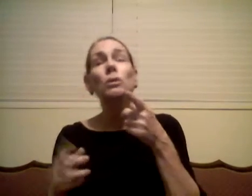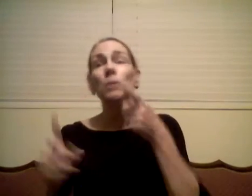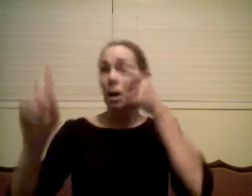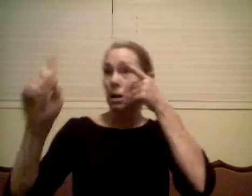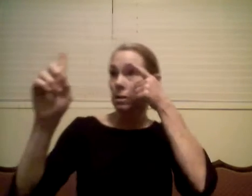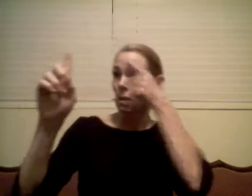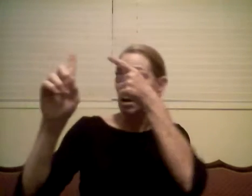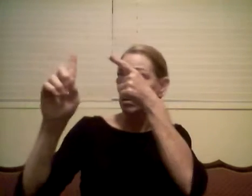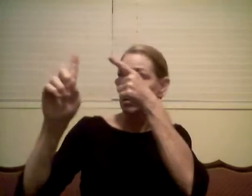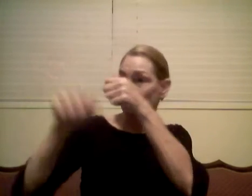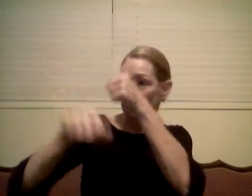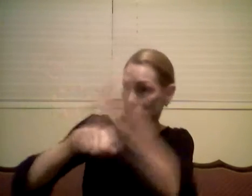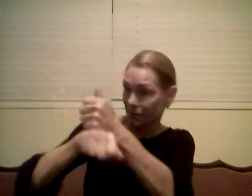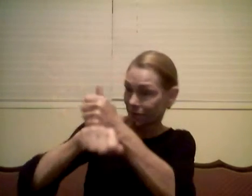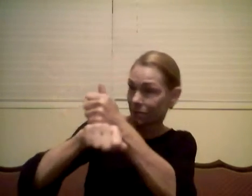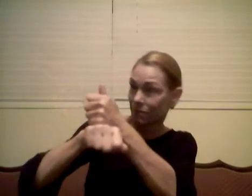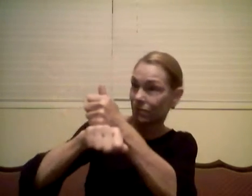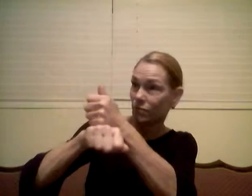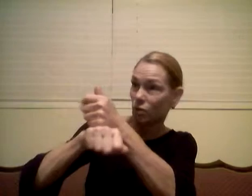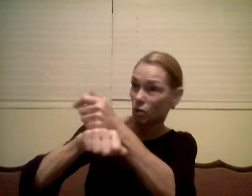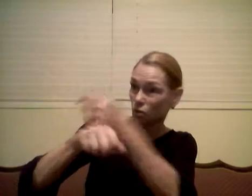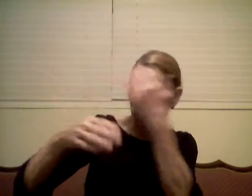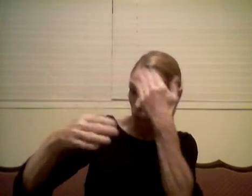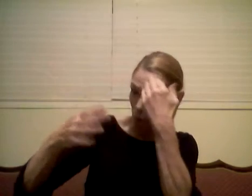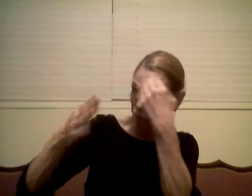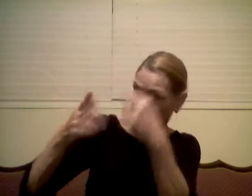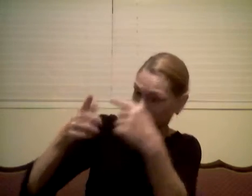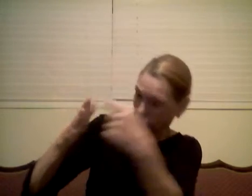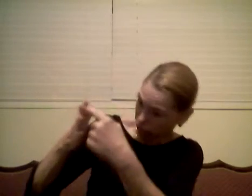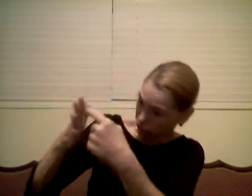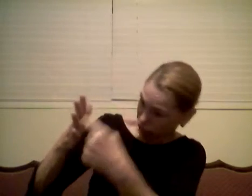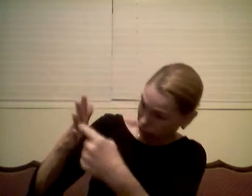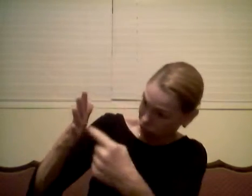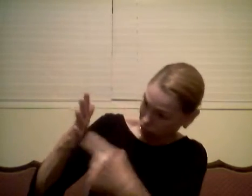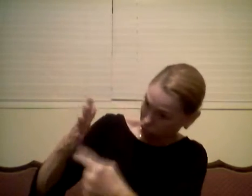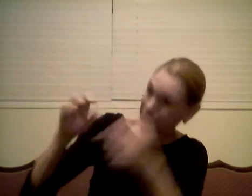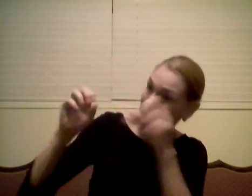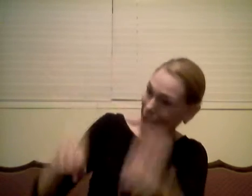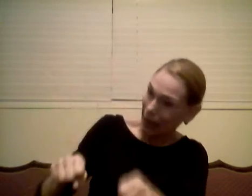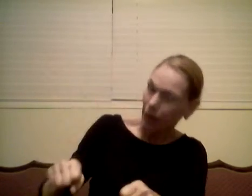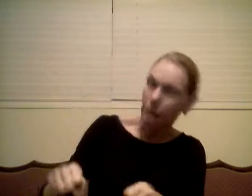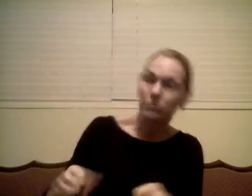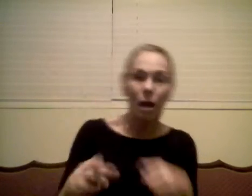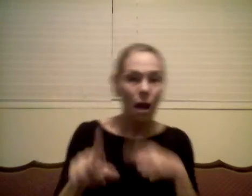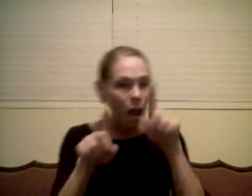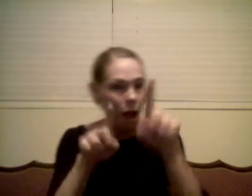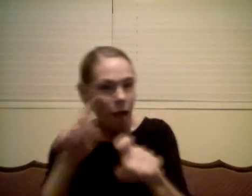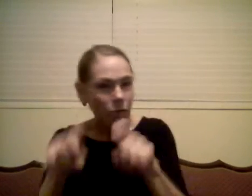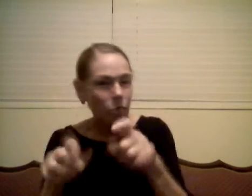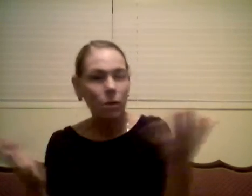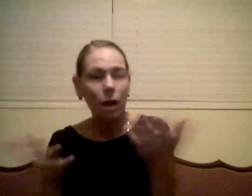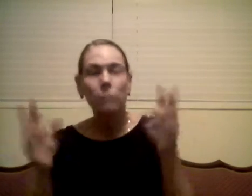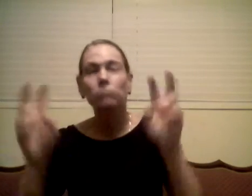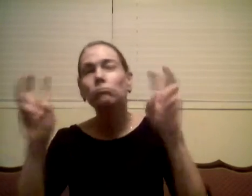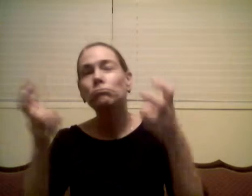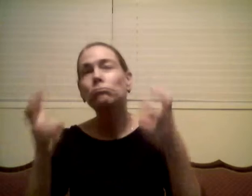may not ask you, how well do you set and achieve goals? What I may ask you could be something along the lines of, can you tell me